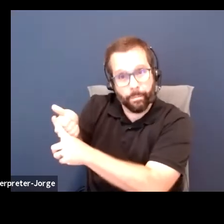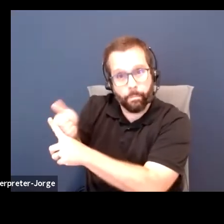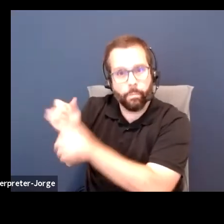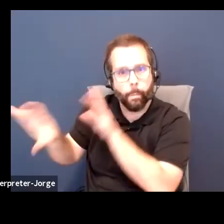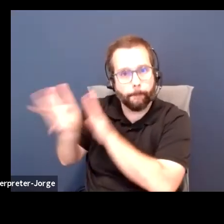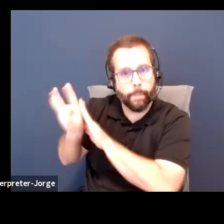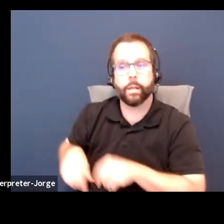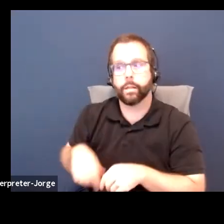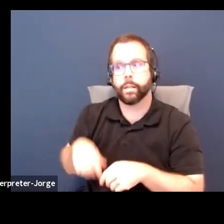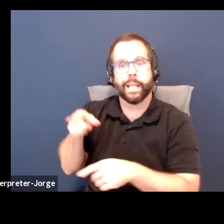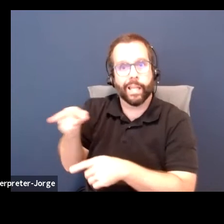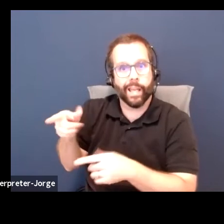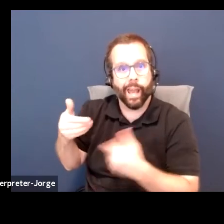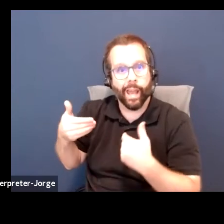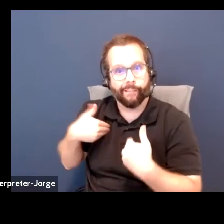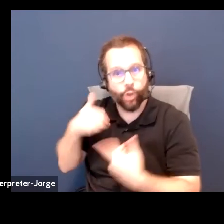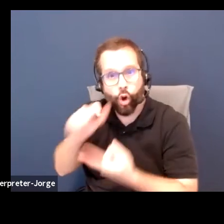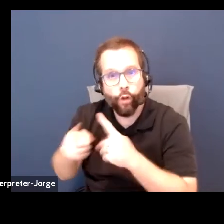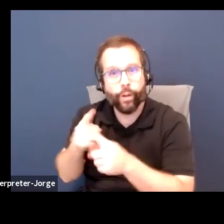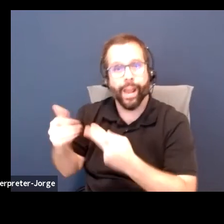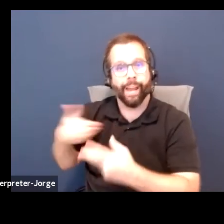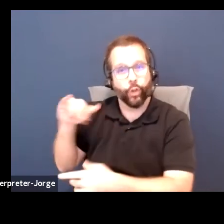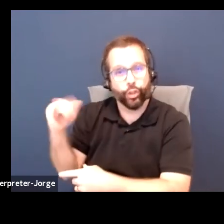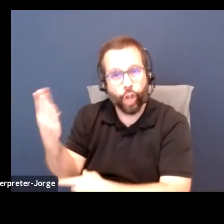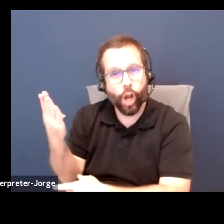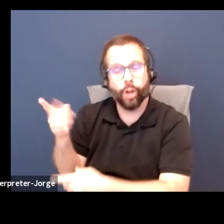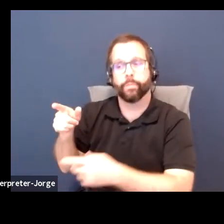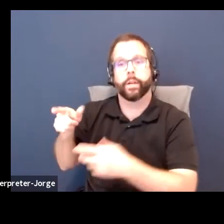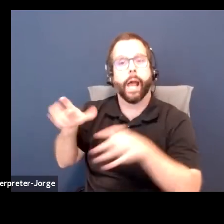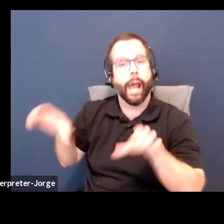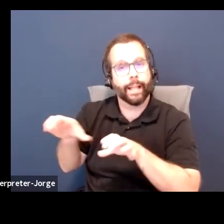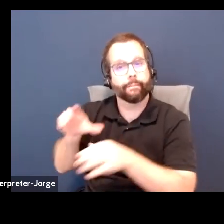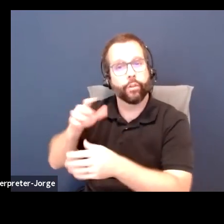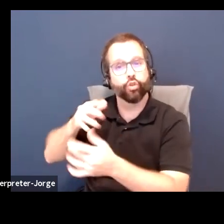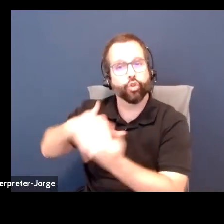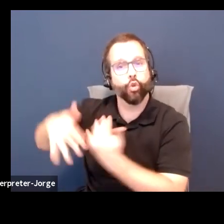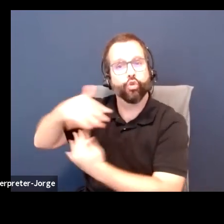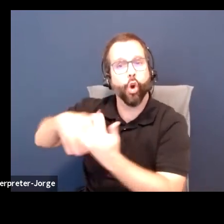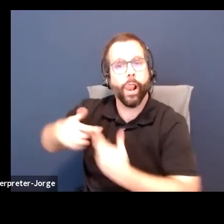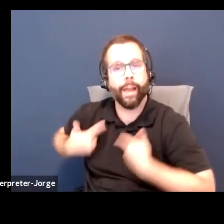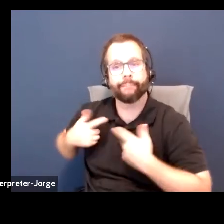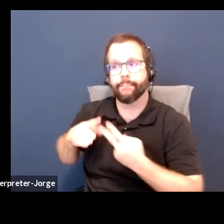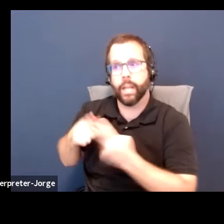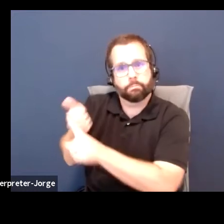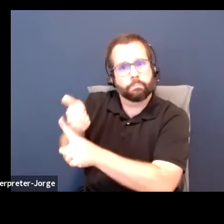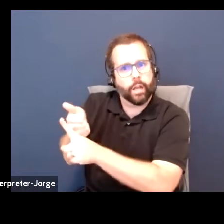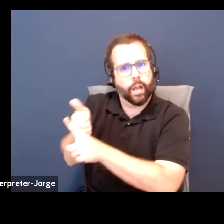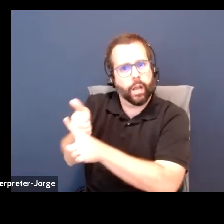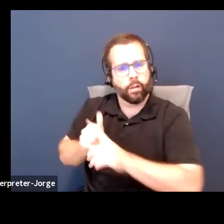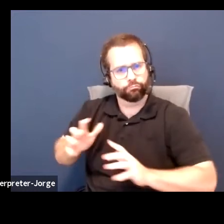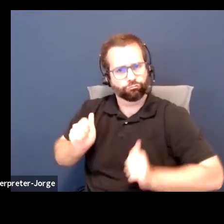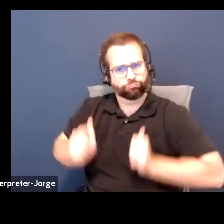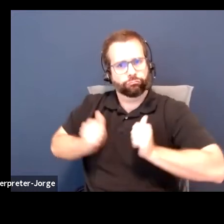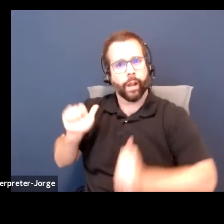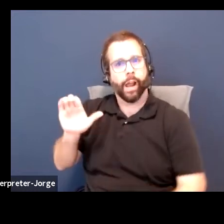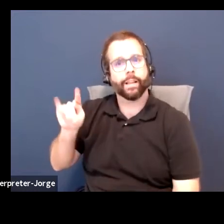great career, a girlfriend, an active social life, and an active advocate in his own right. But our work is